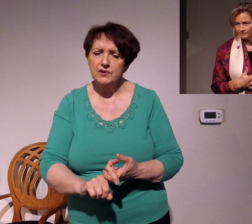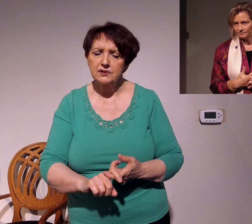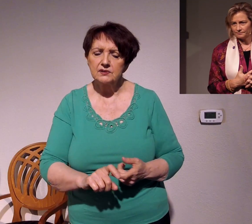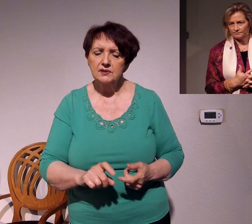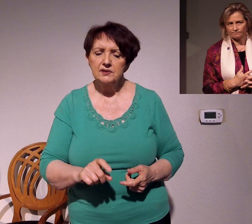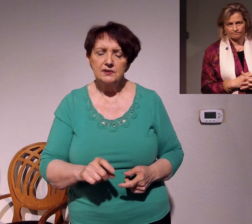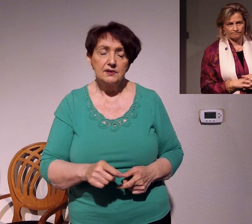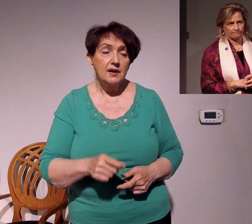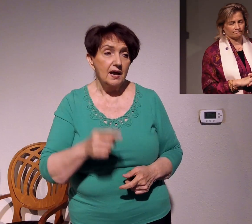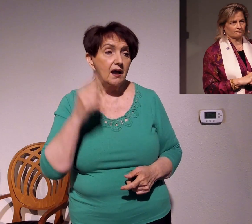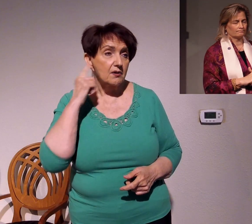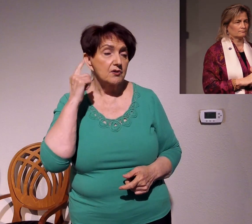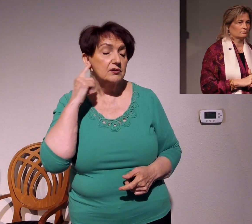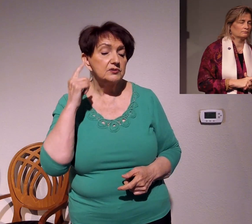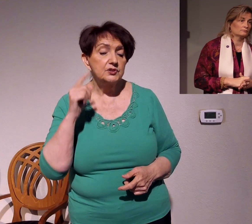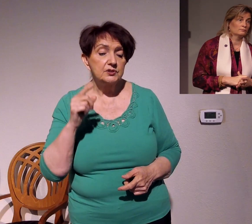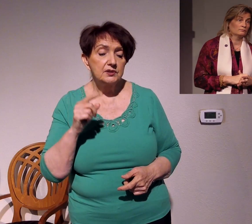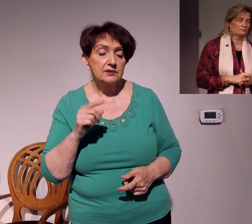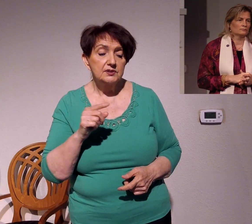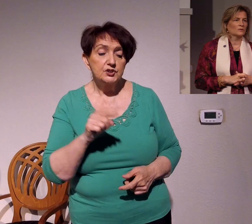gay.